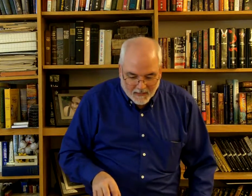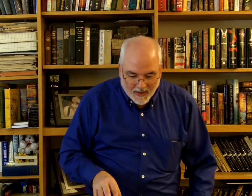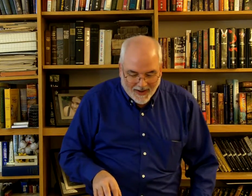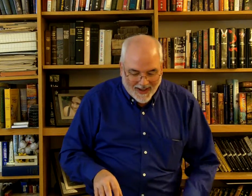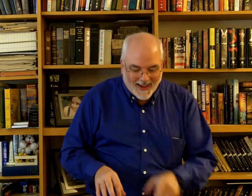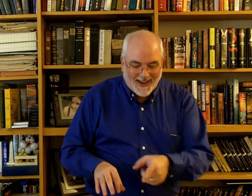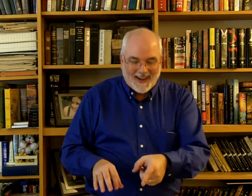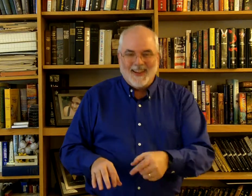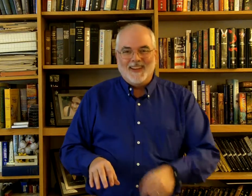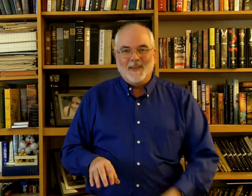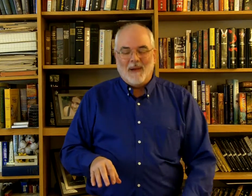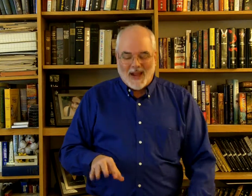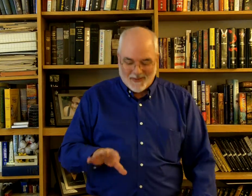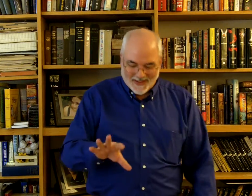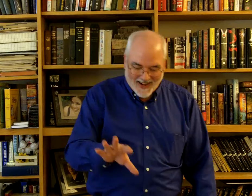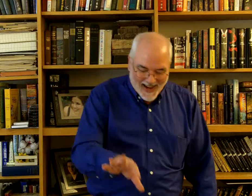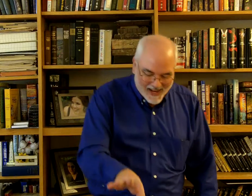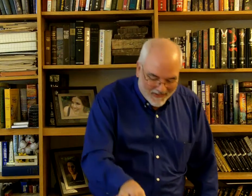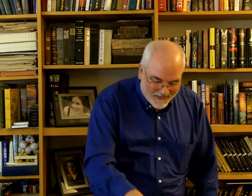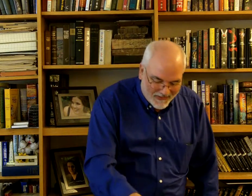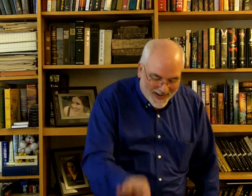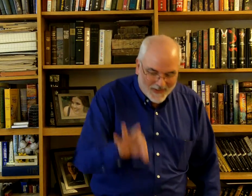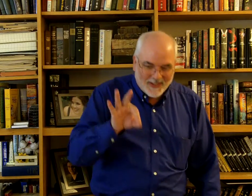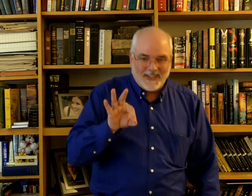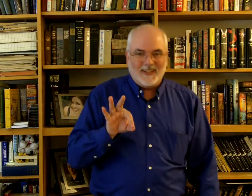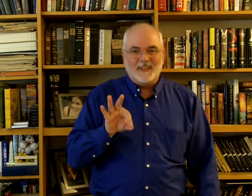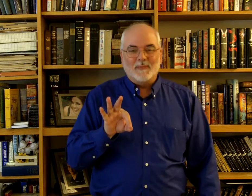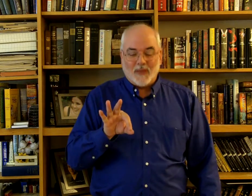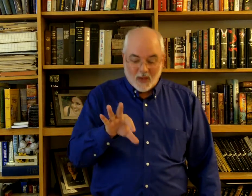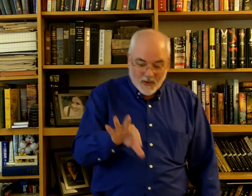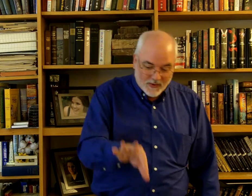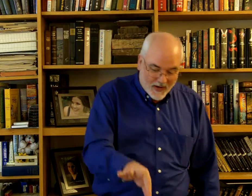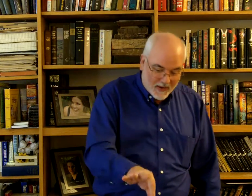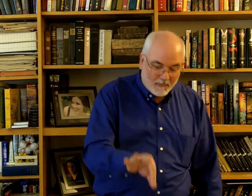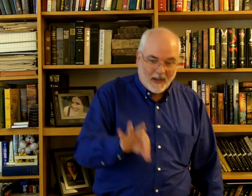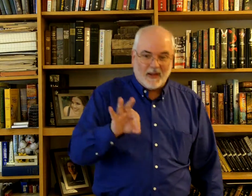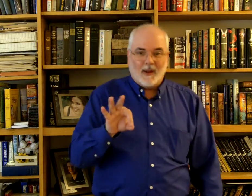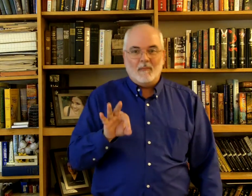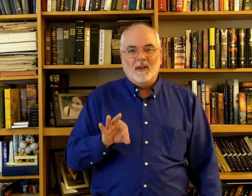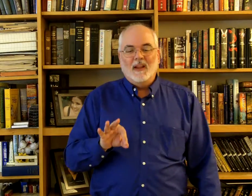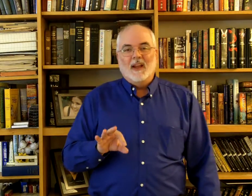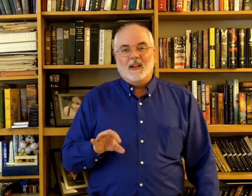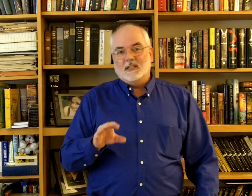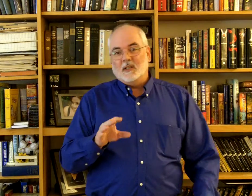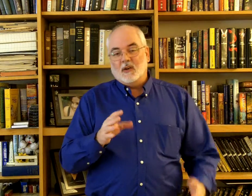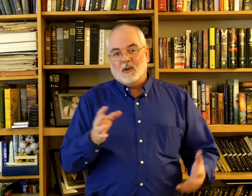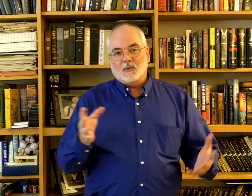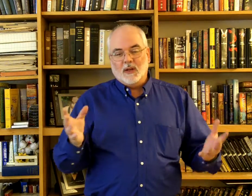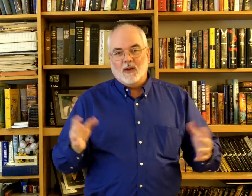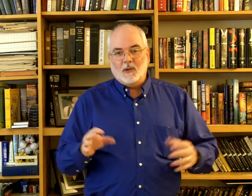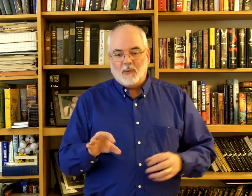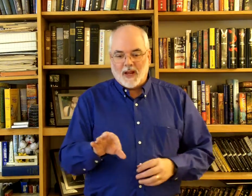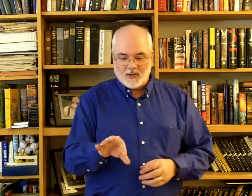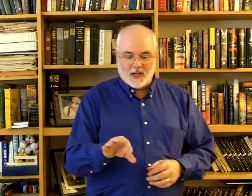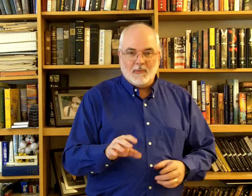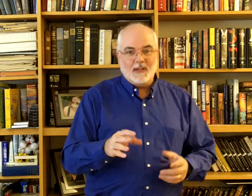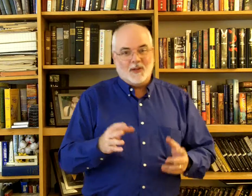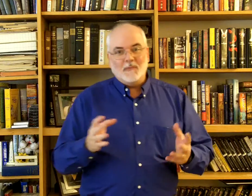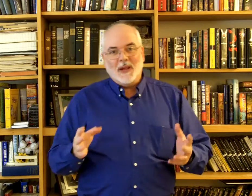and you go, ha-ha, the black one, I found it. And you reach down and you pick it up. Because, of course, we know the black jelly beans are the best